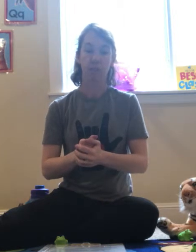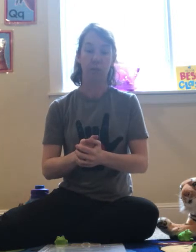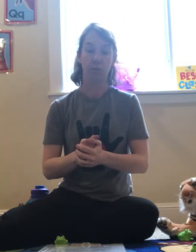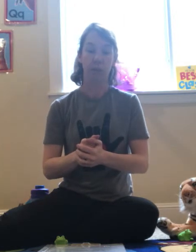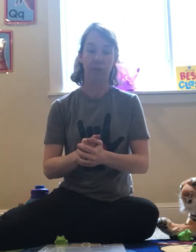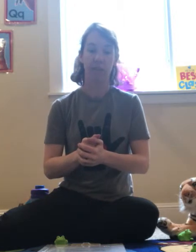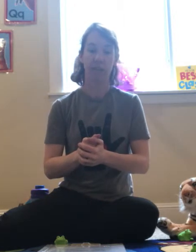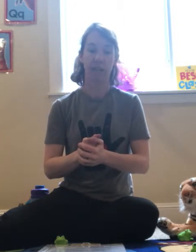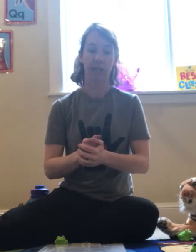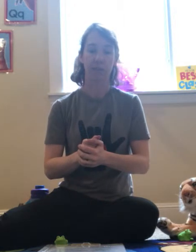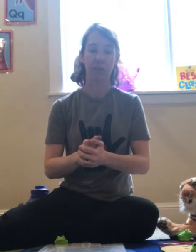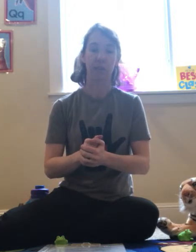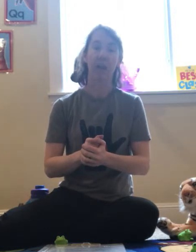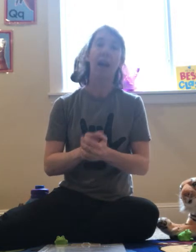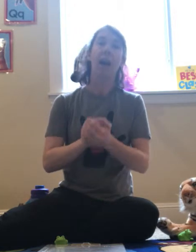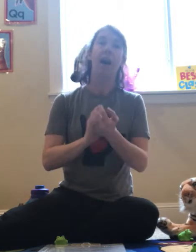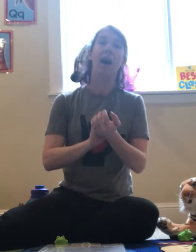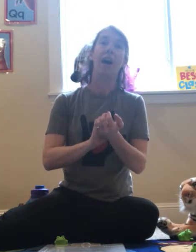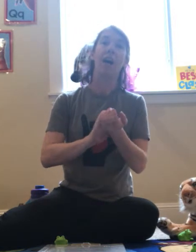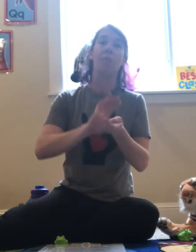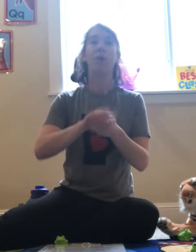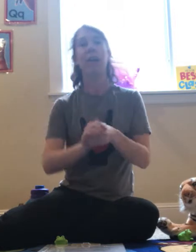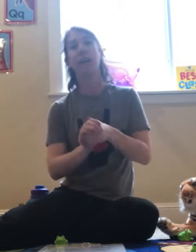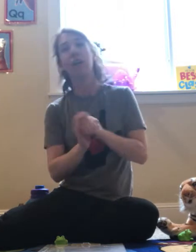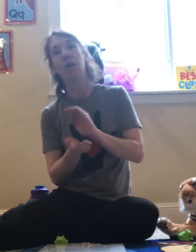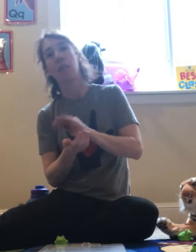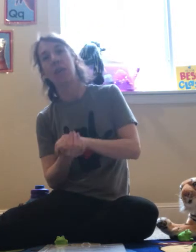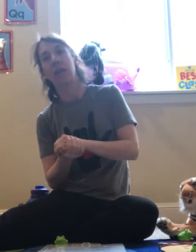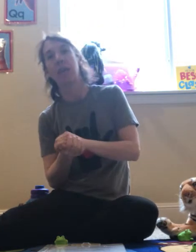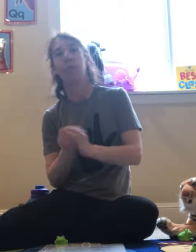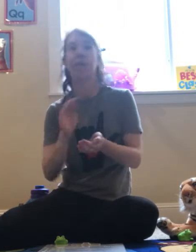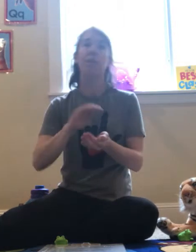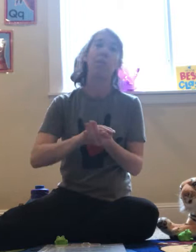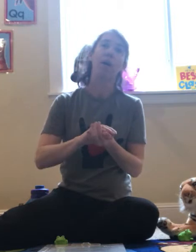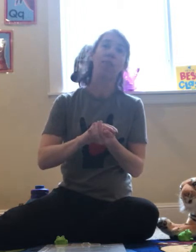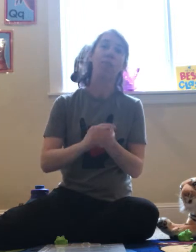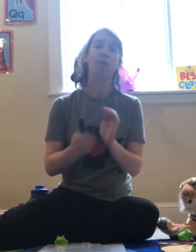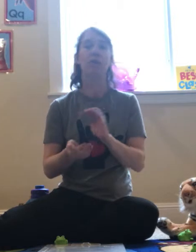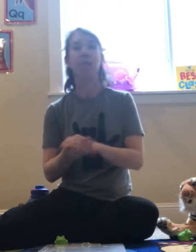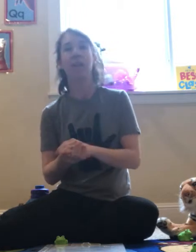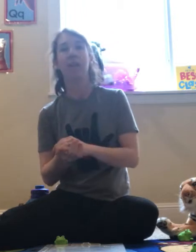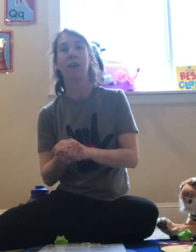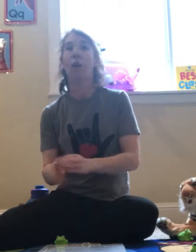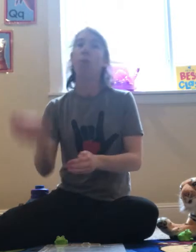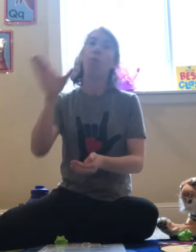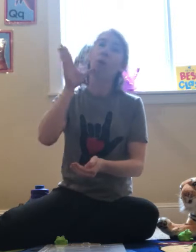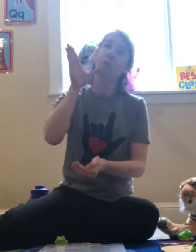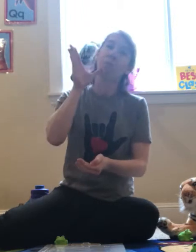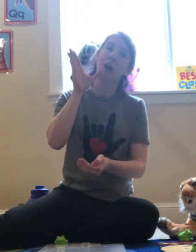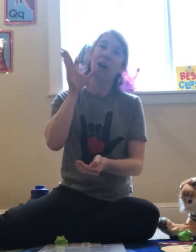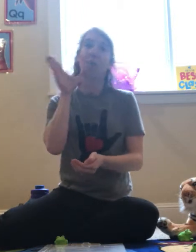do one here in a second, but I'll be, I'm bringing home my baby bumblebee. Won't my